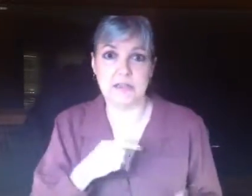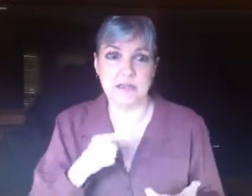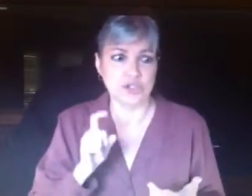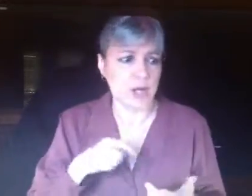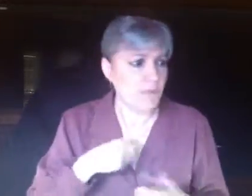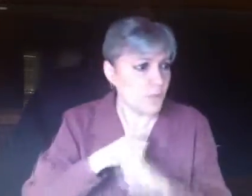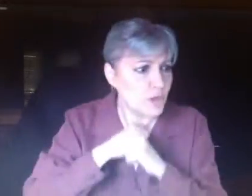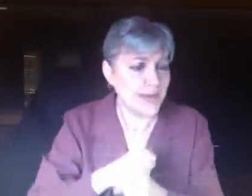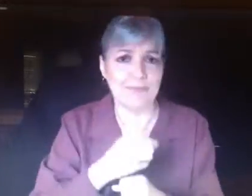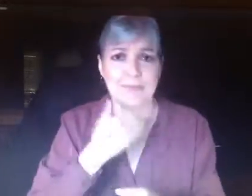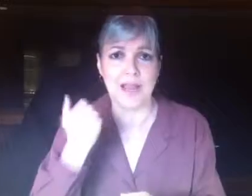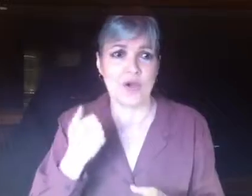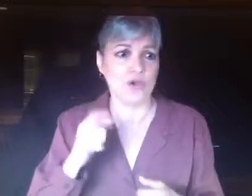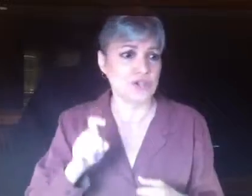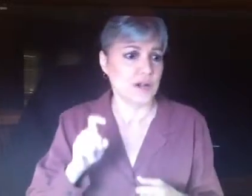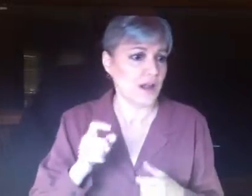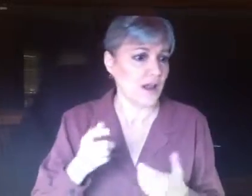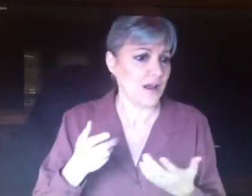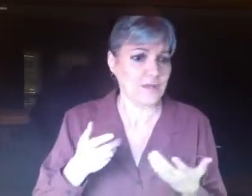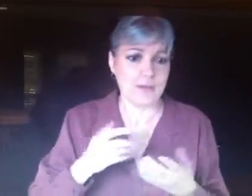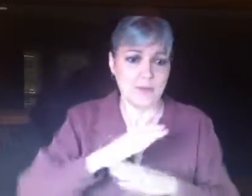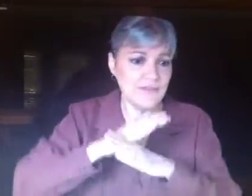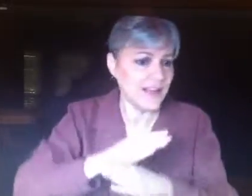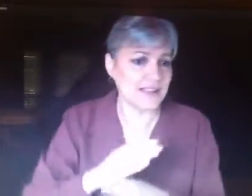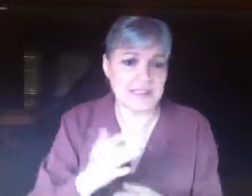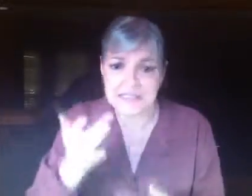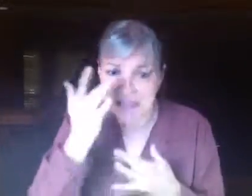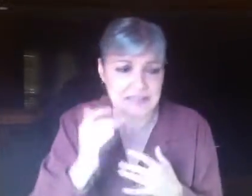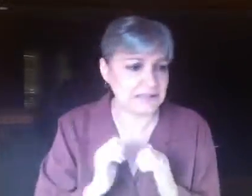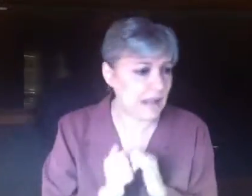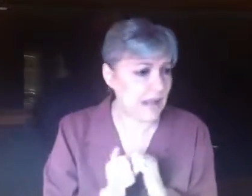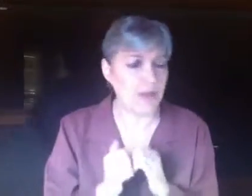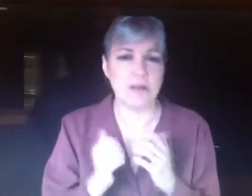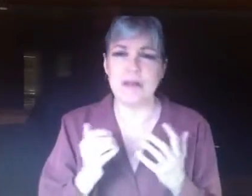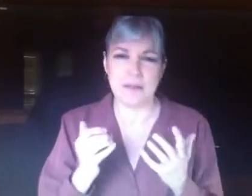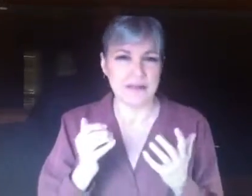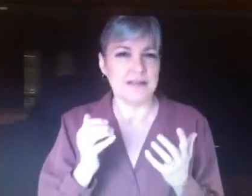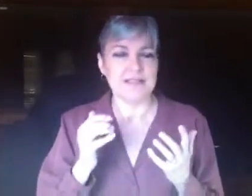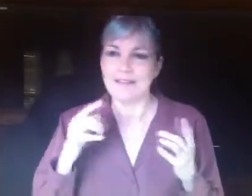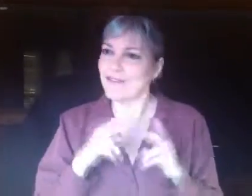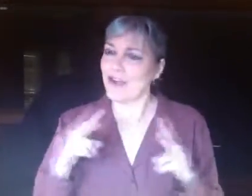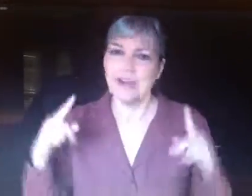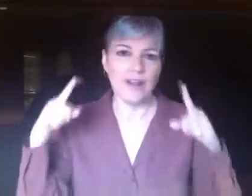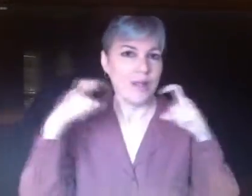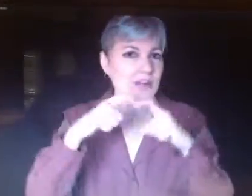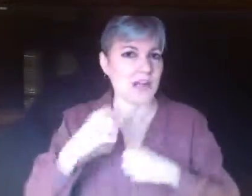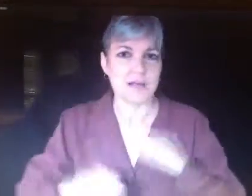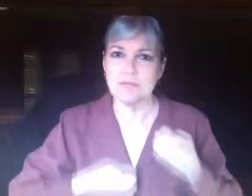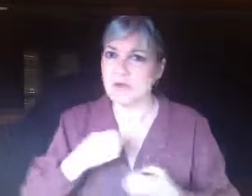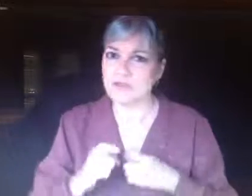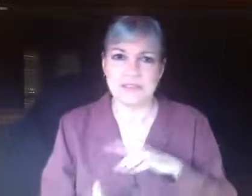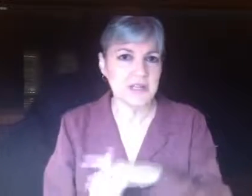Some owners feel guilty about what happened. They feel as if they should be able to protect their animal and keep them from this type of